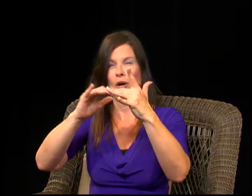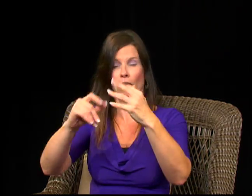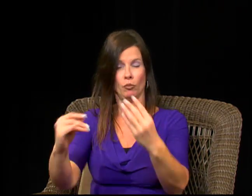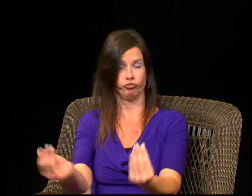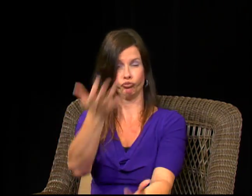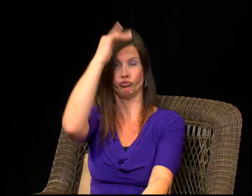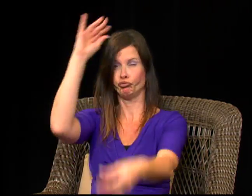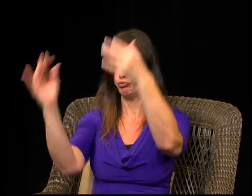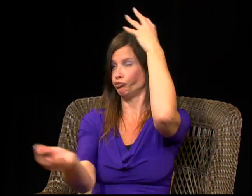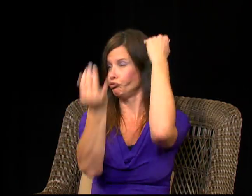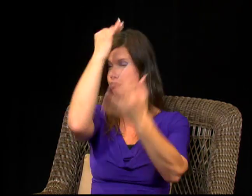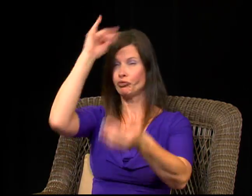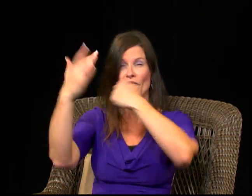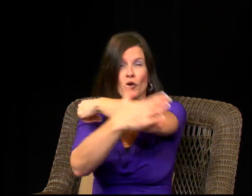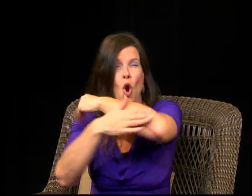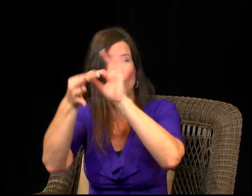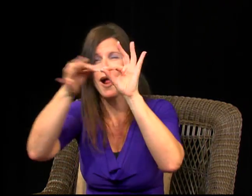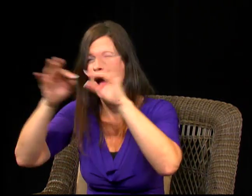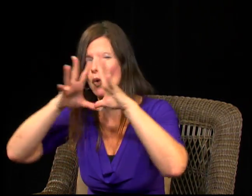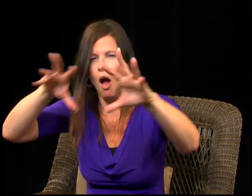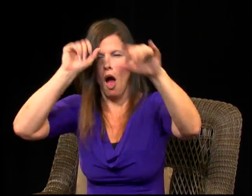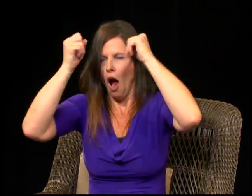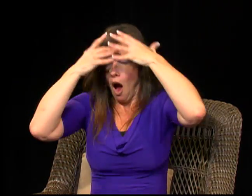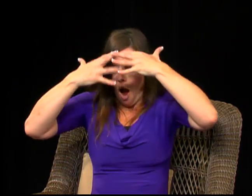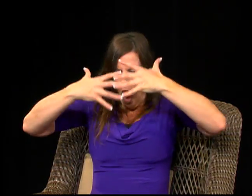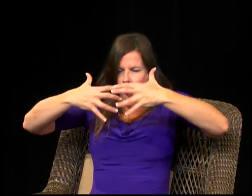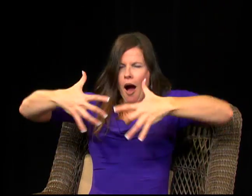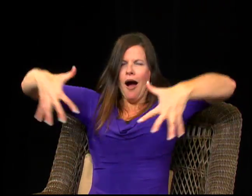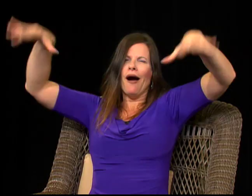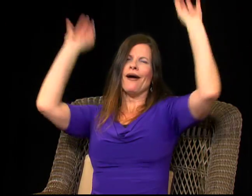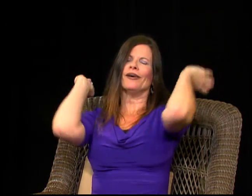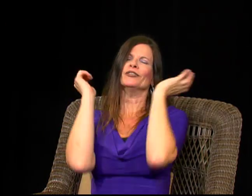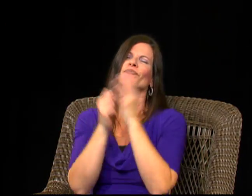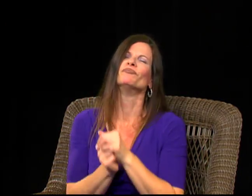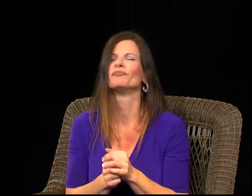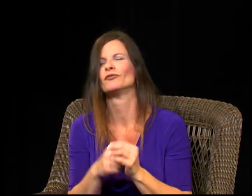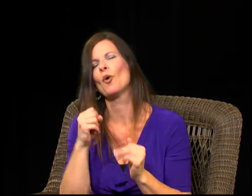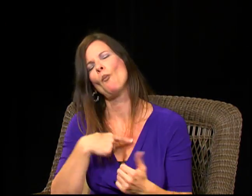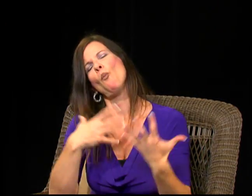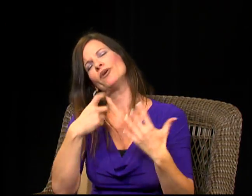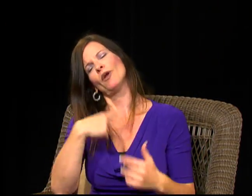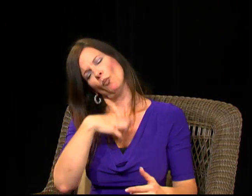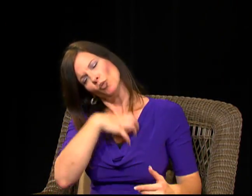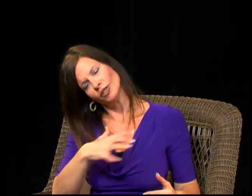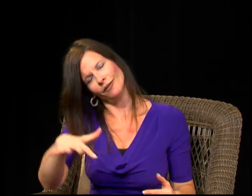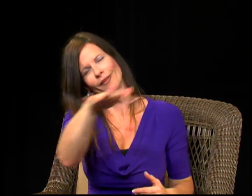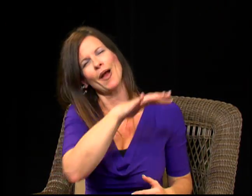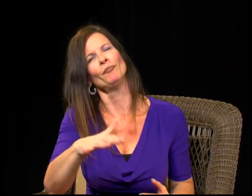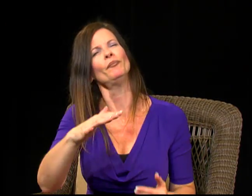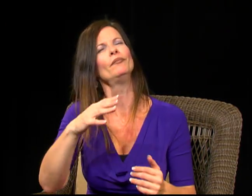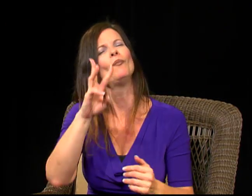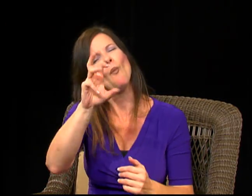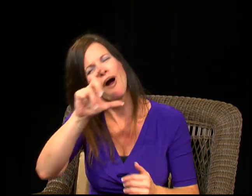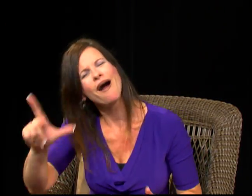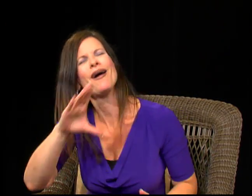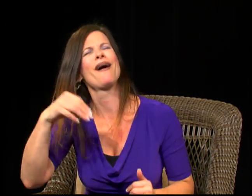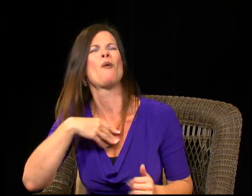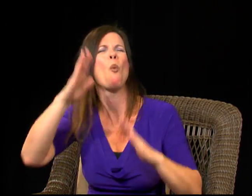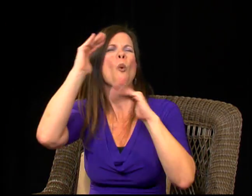people is so, so important, and that literacy and that overall development is only going to develop through that language. So I really